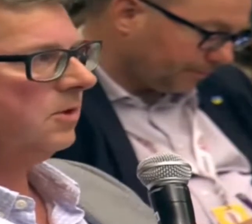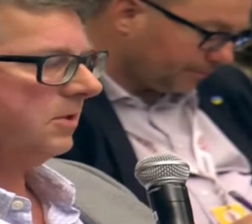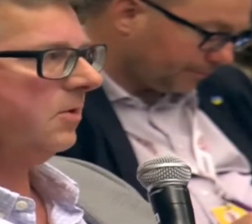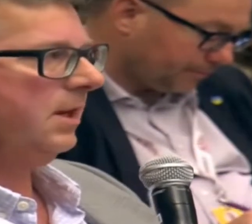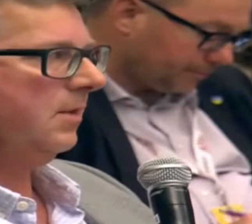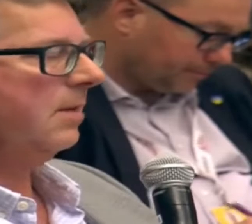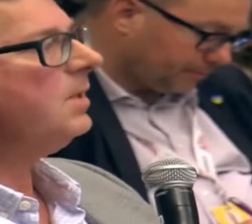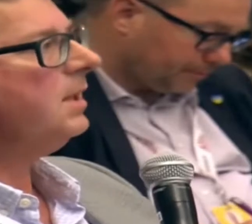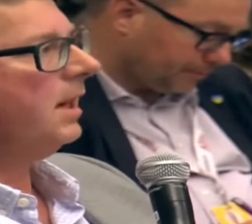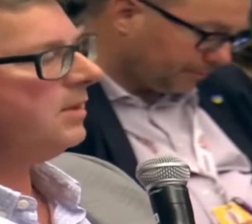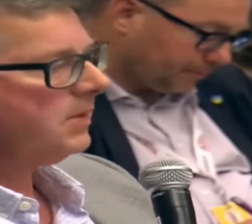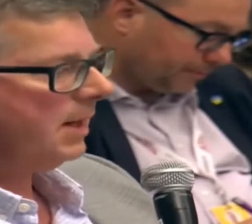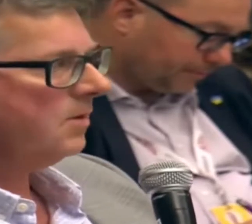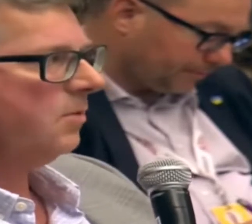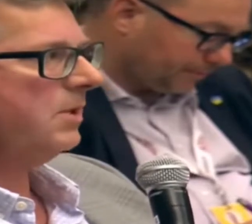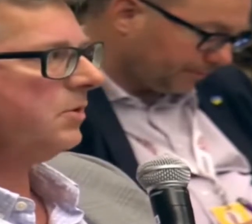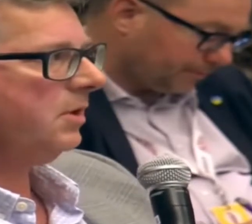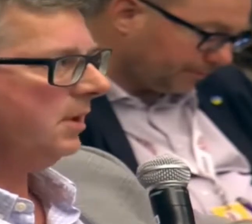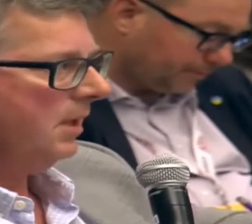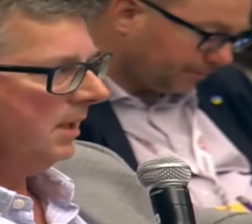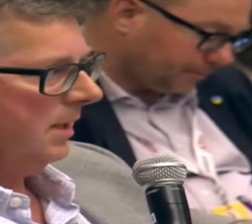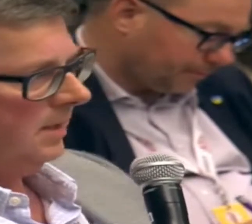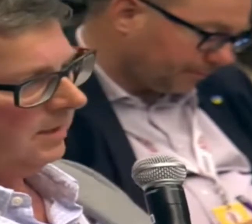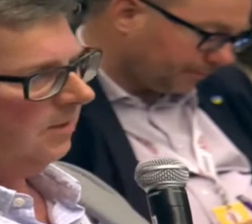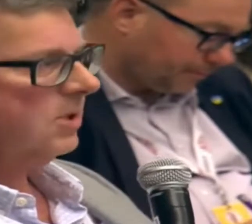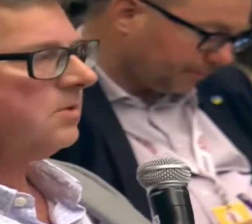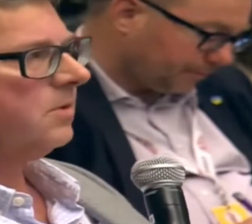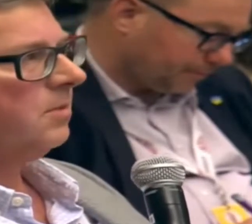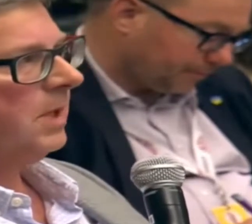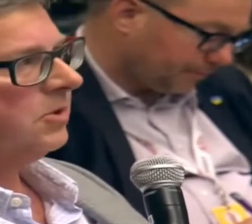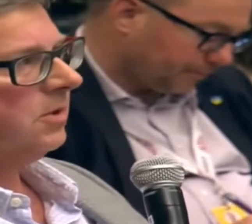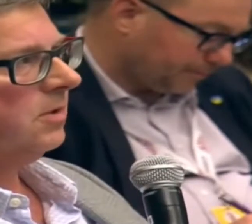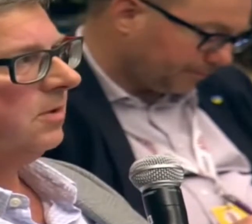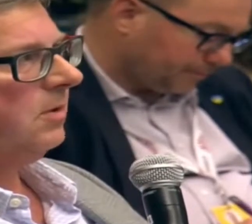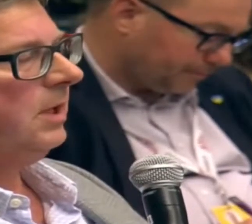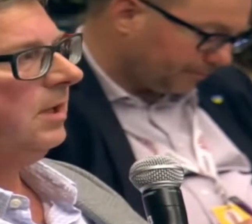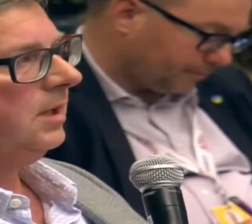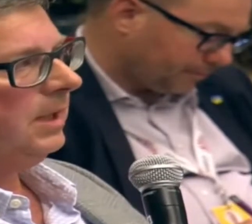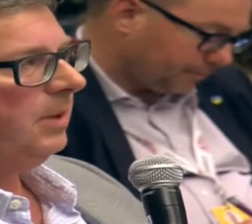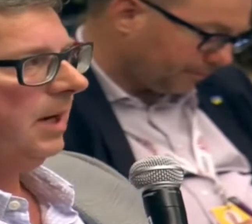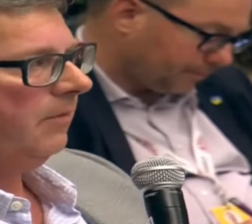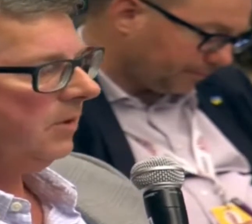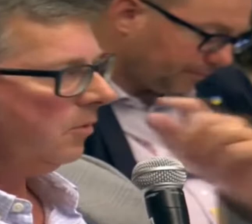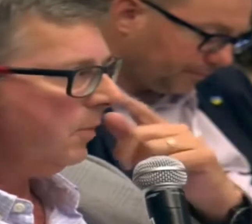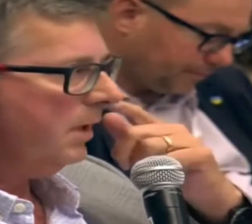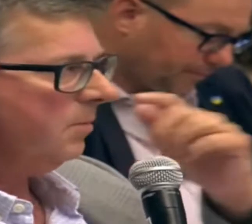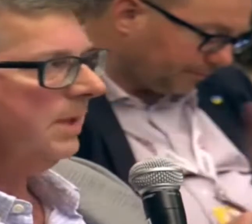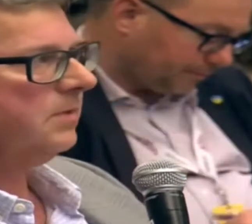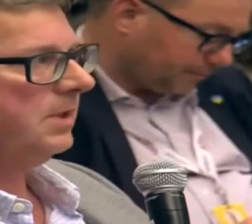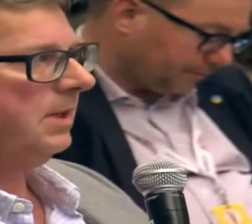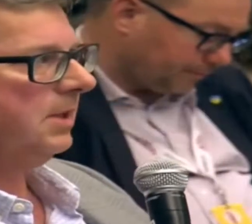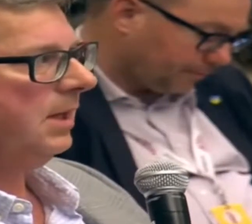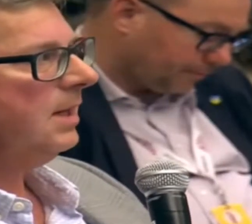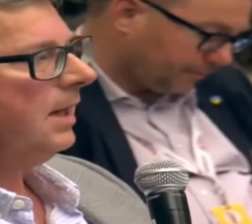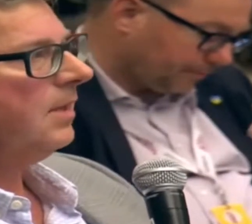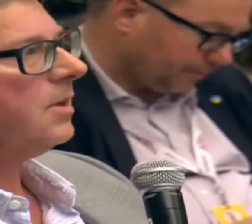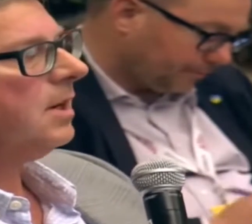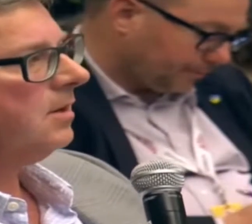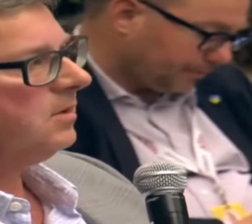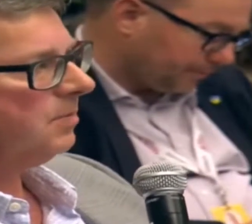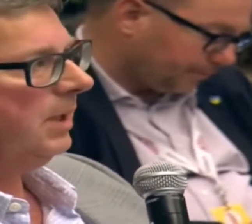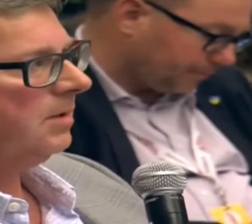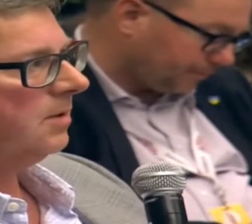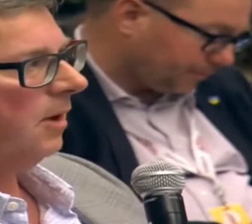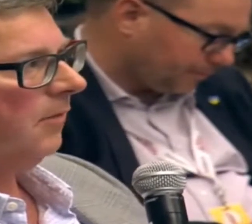Ukrainian soldiers, training them? And the second question, you just mentioned the EPF, the European Peace Facility. At